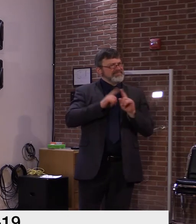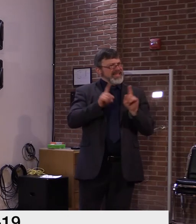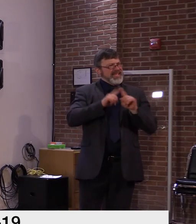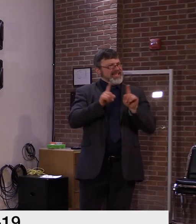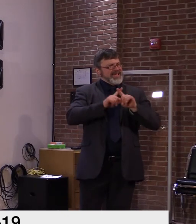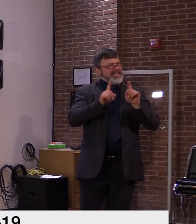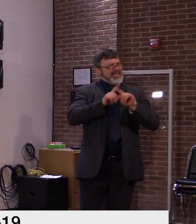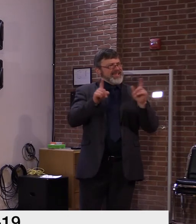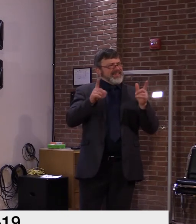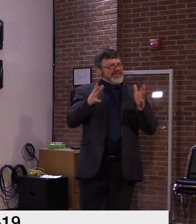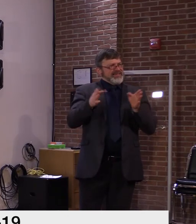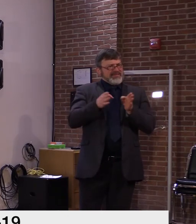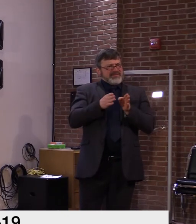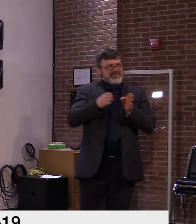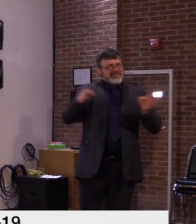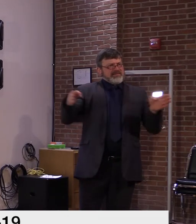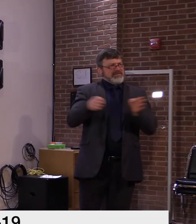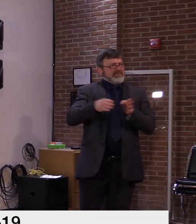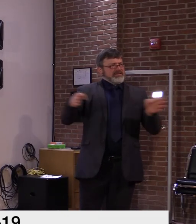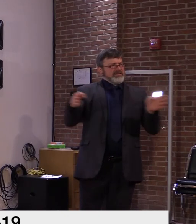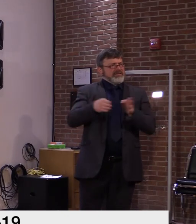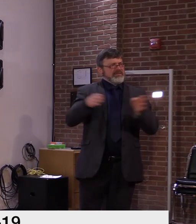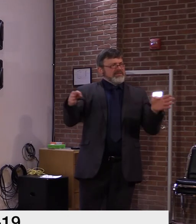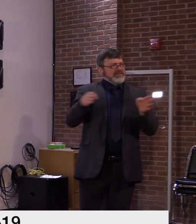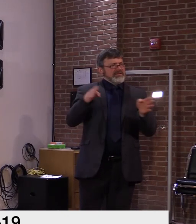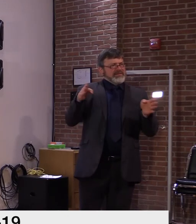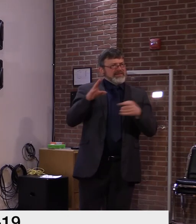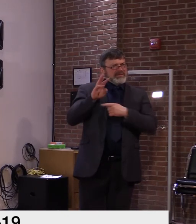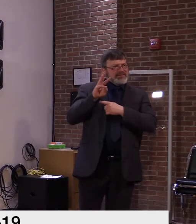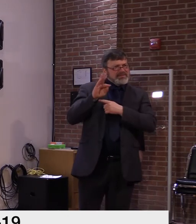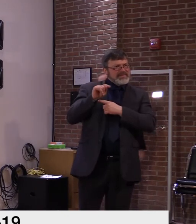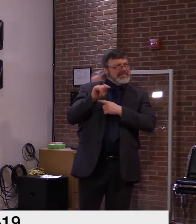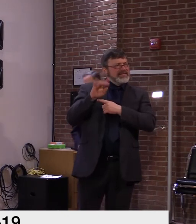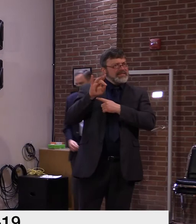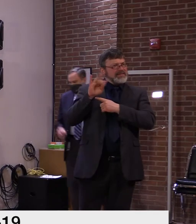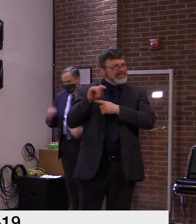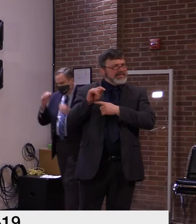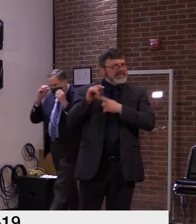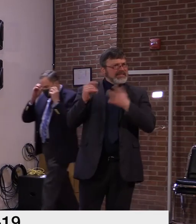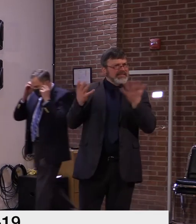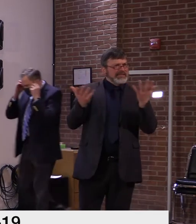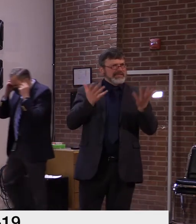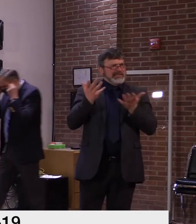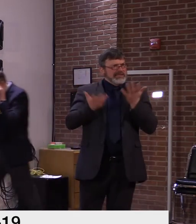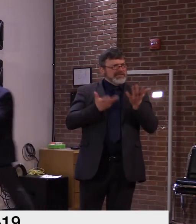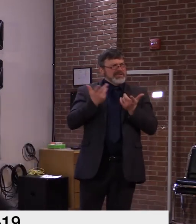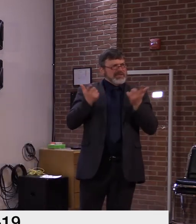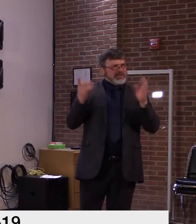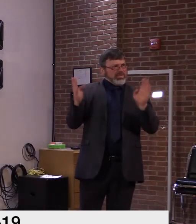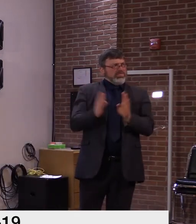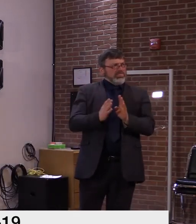this is safe given existing CDC guidelines? Secretary French.